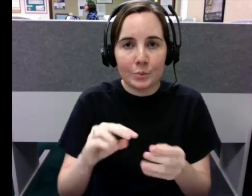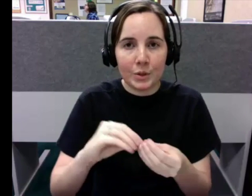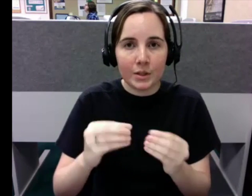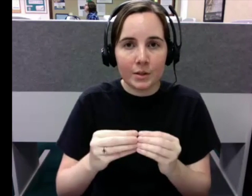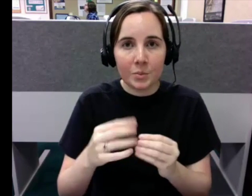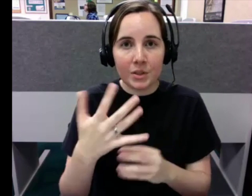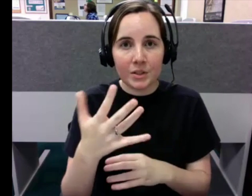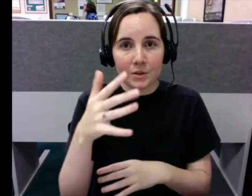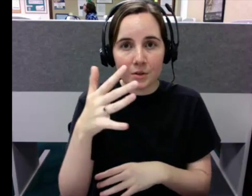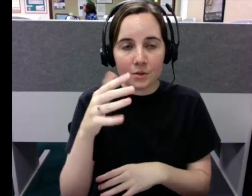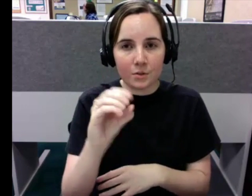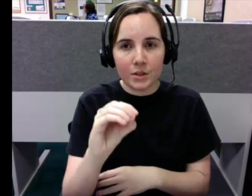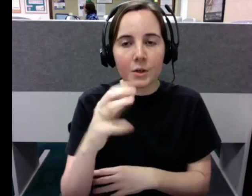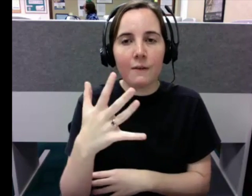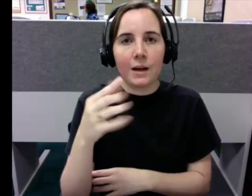05-10095.